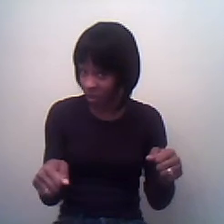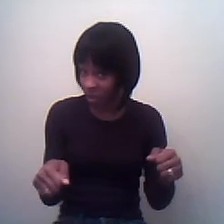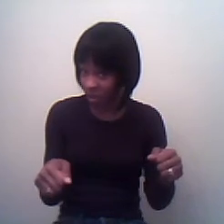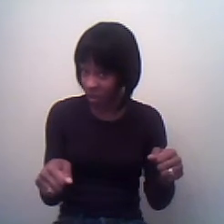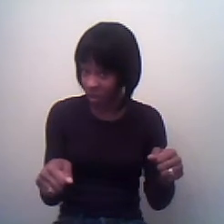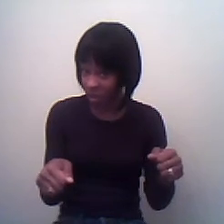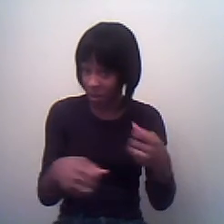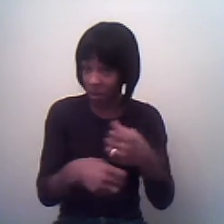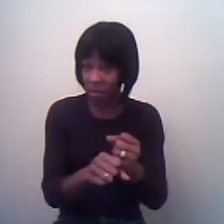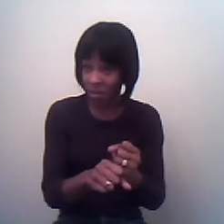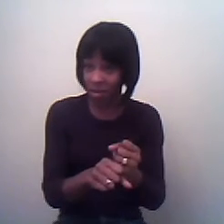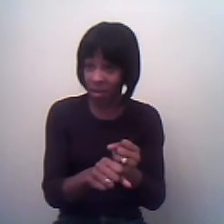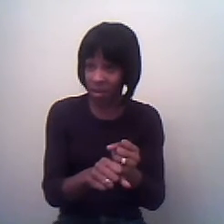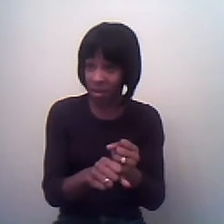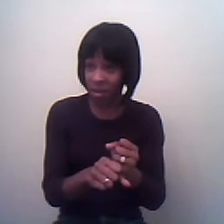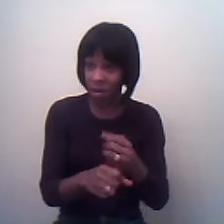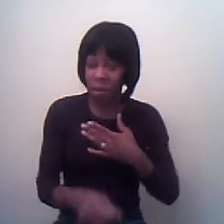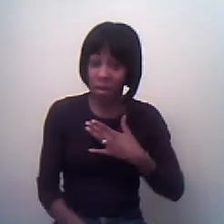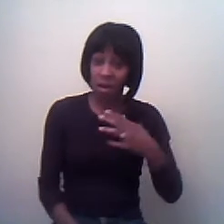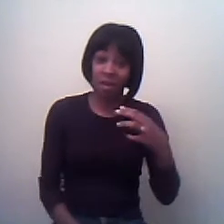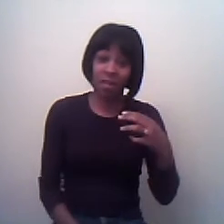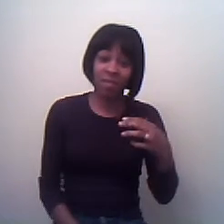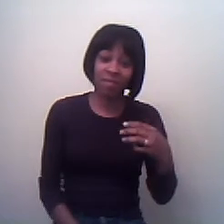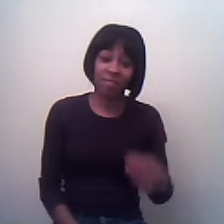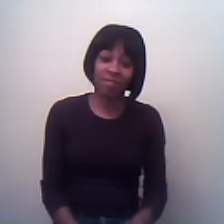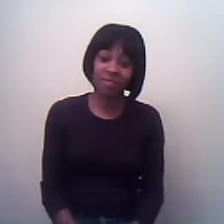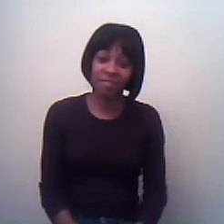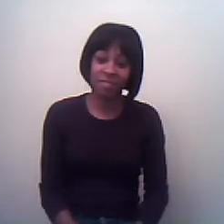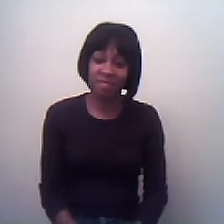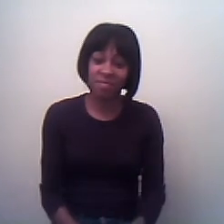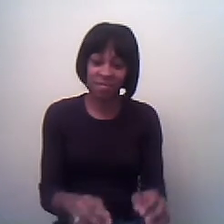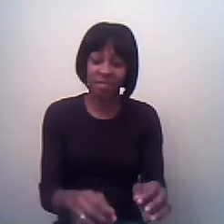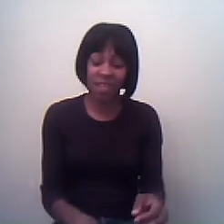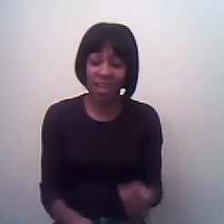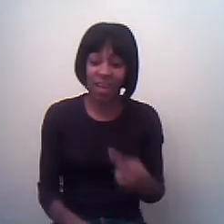Of course, if somebody else has a better boat and his skills are better, he's going to beat me there.